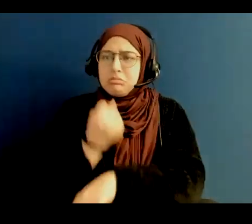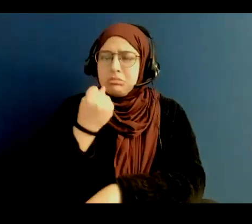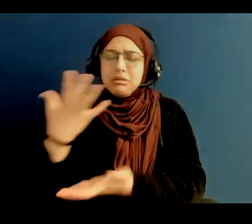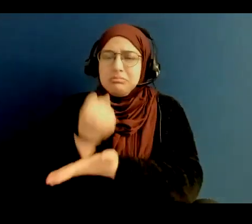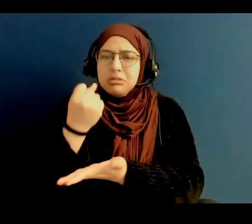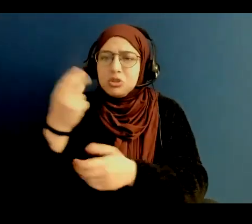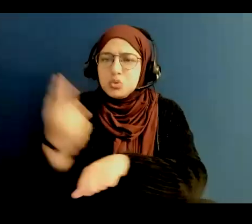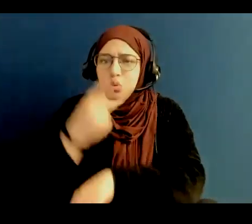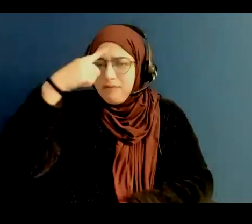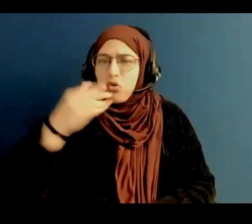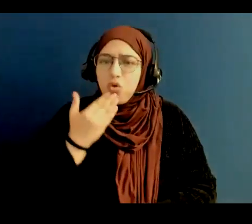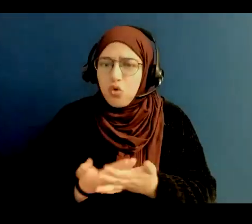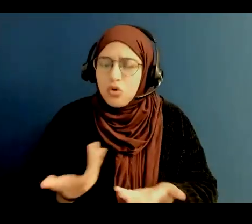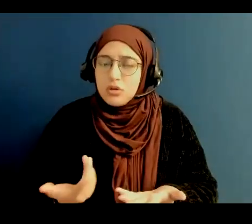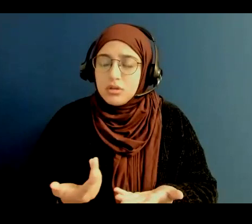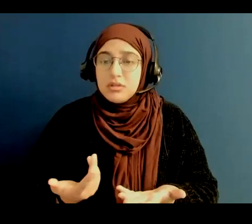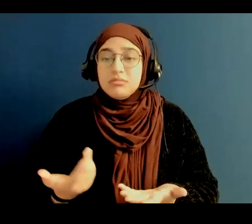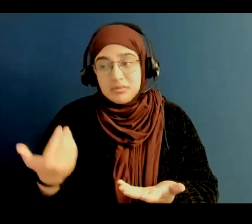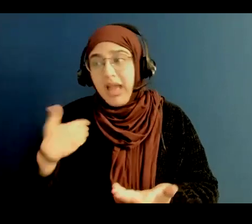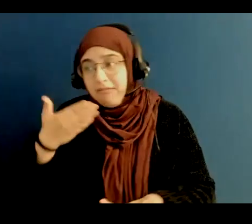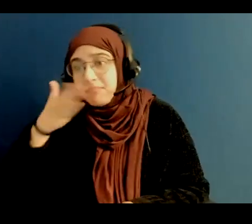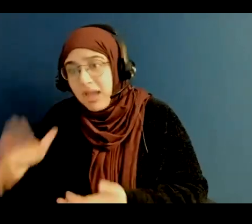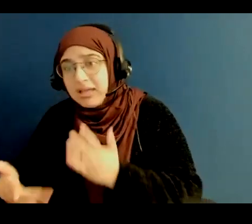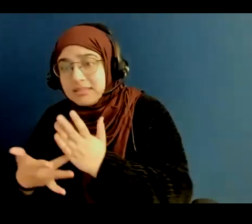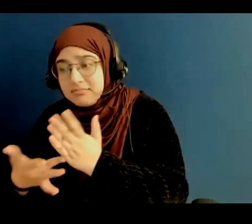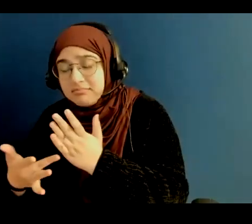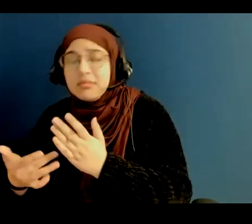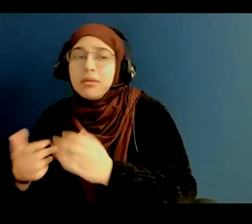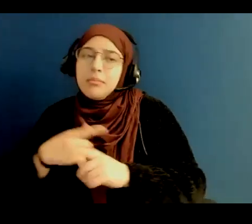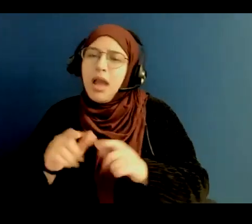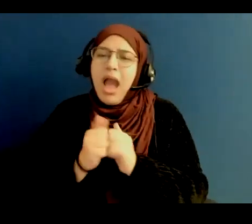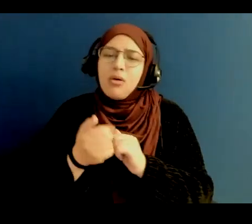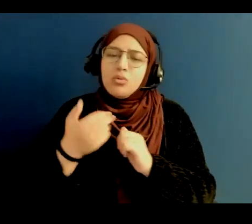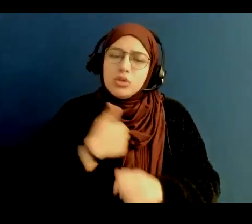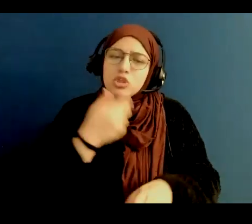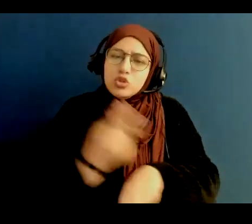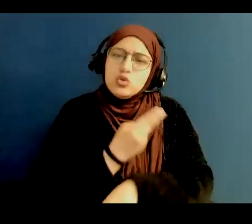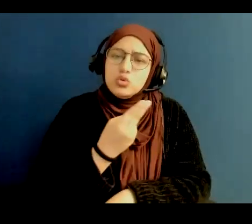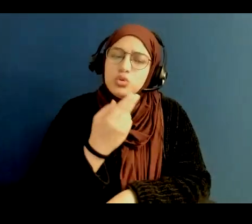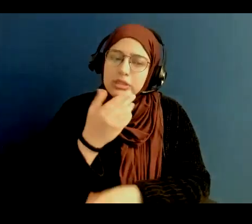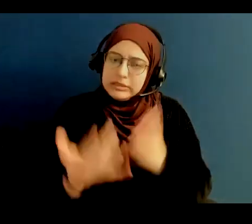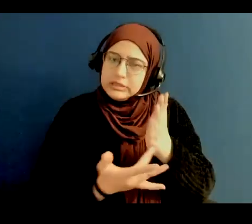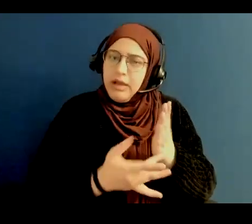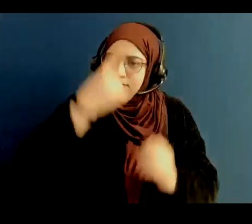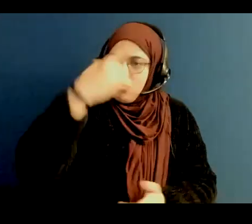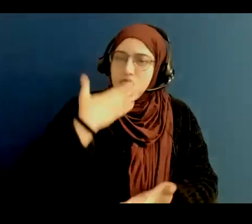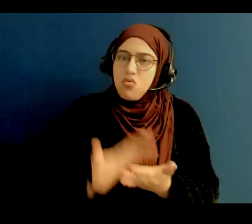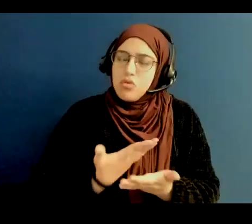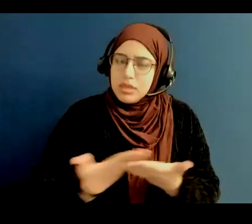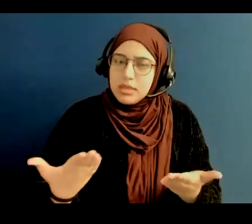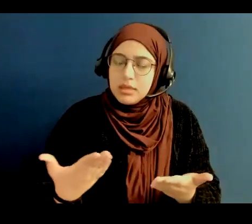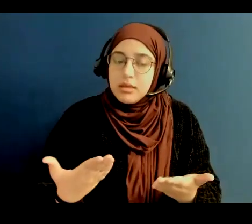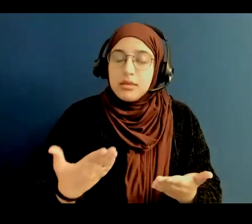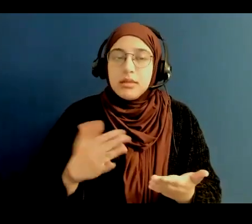with technology, but how about you use it to do good? And you can write down, okay, this time to this time, I need to get this work